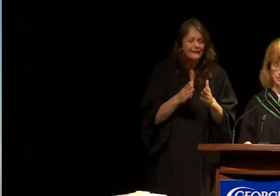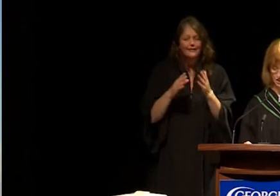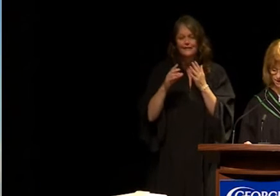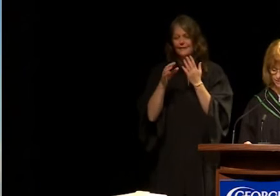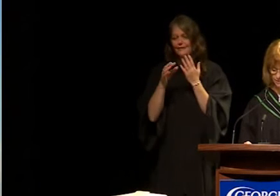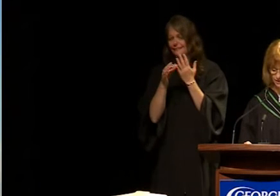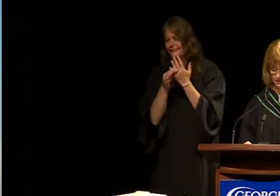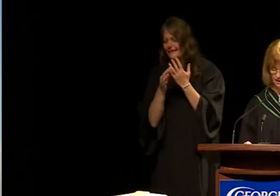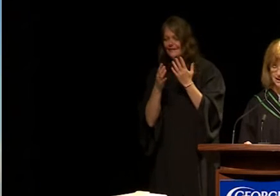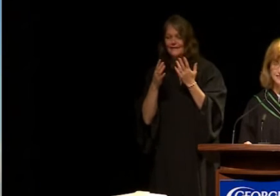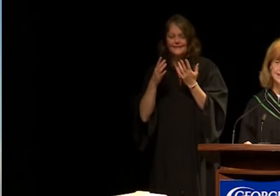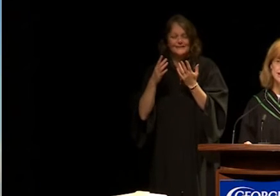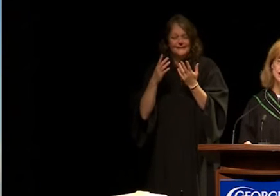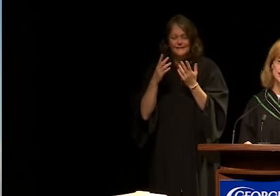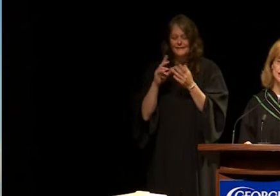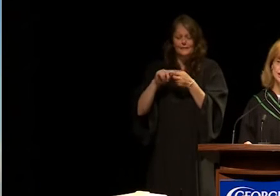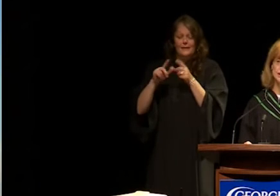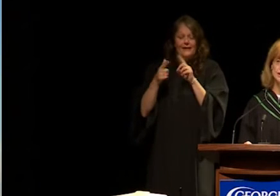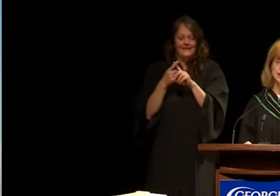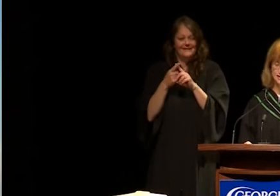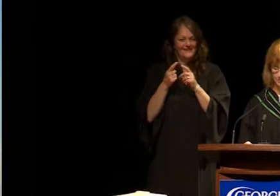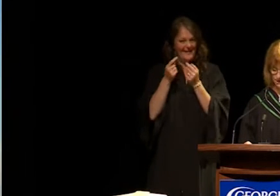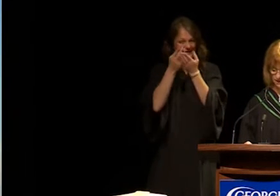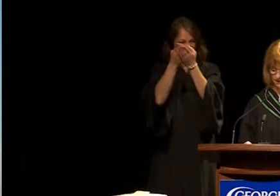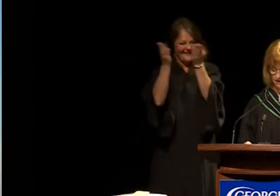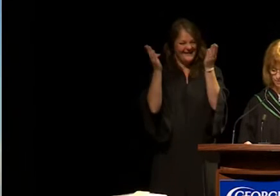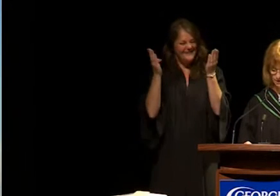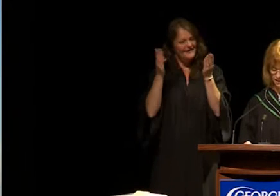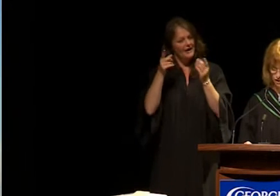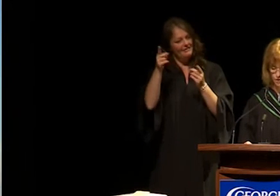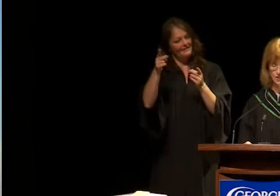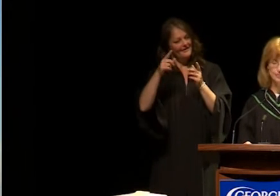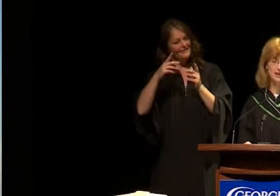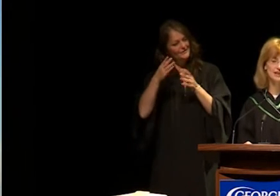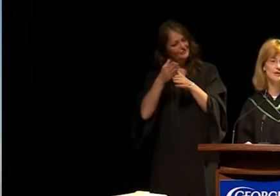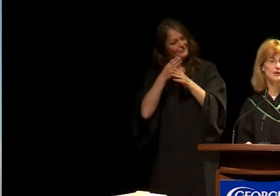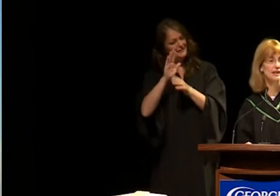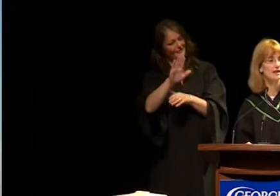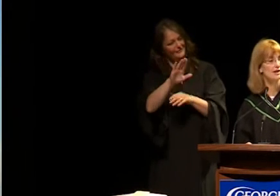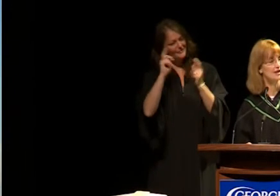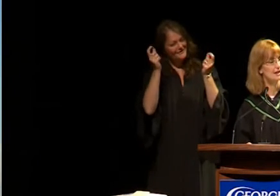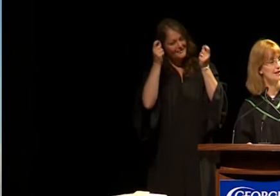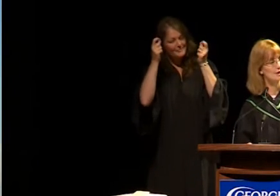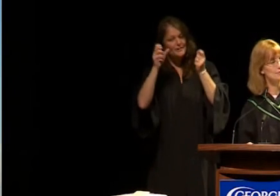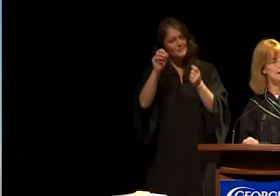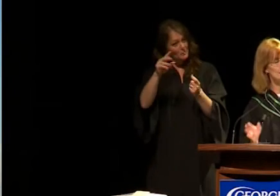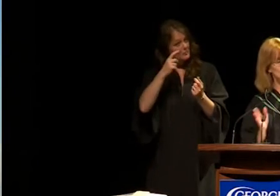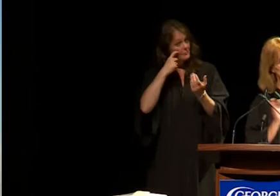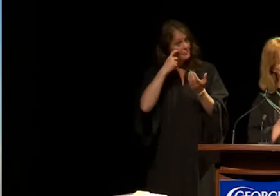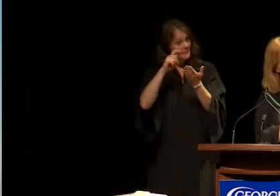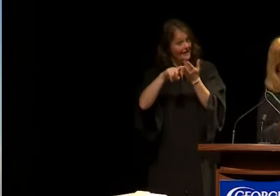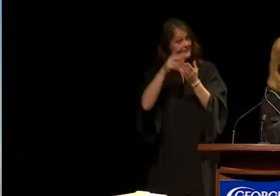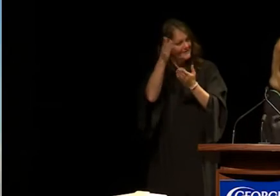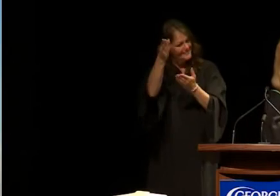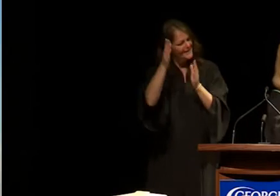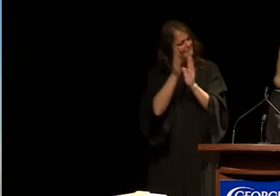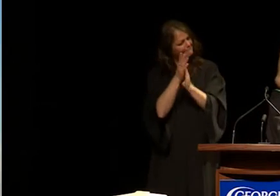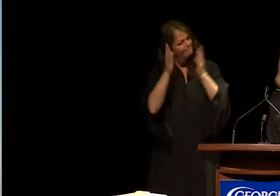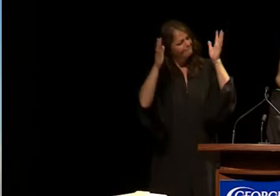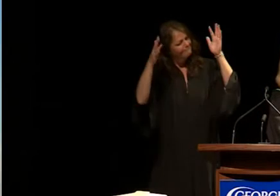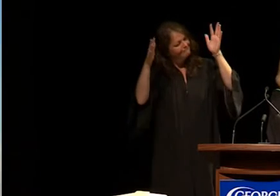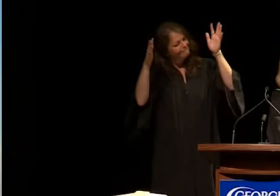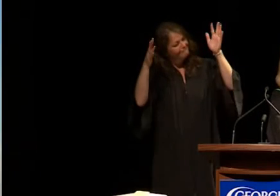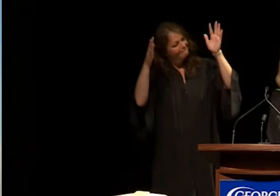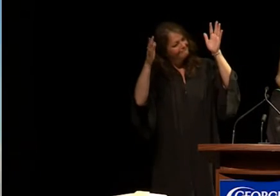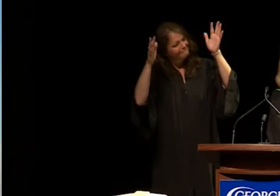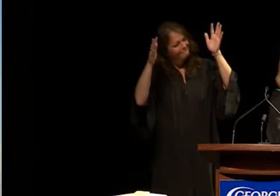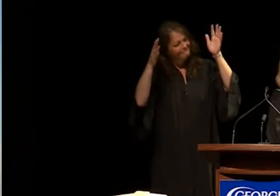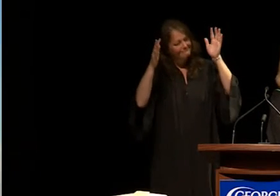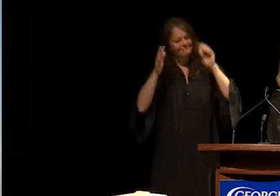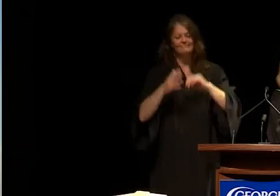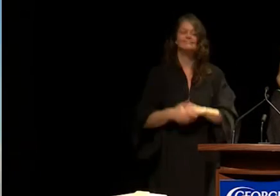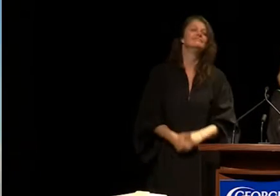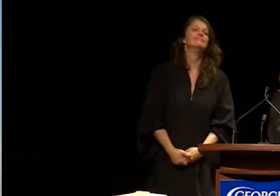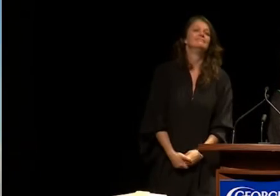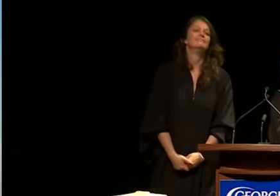make this possible. They share in your achievement. Please join me in recognizing them now.